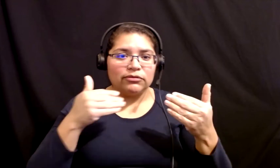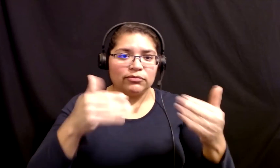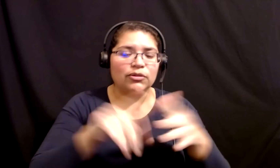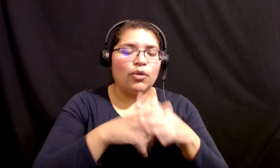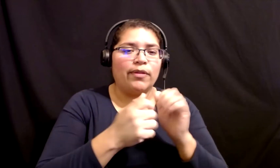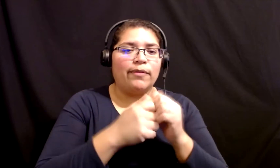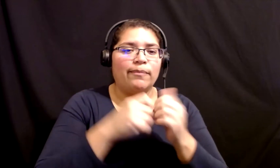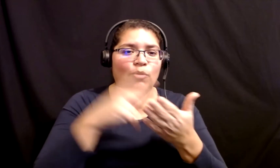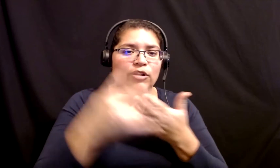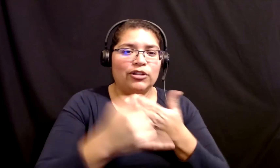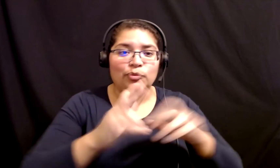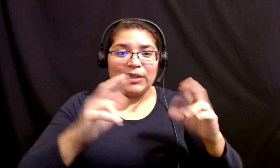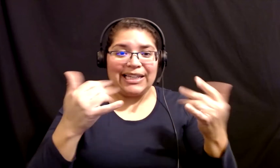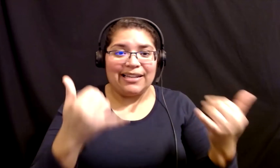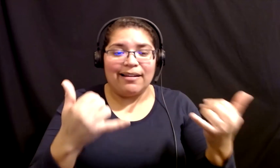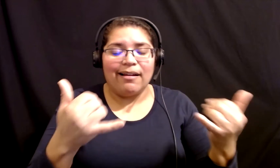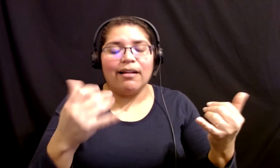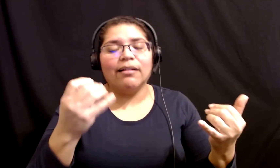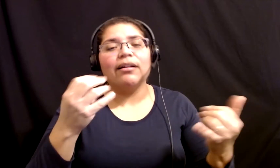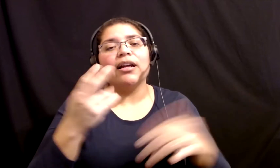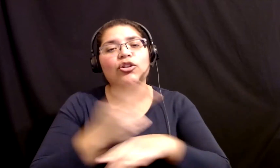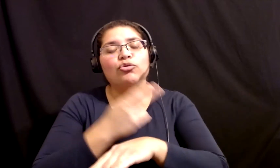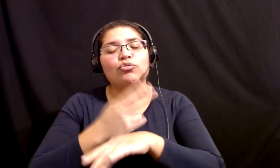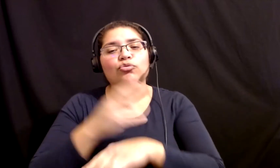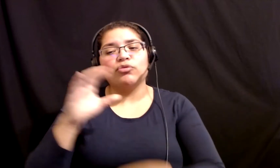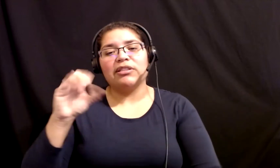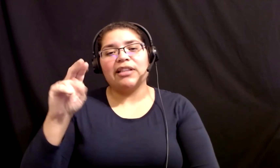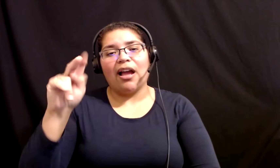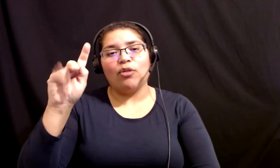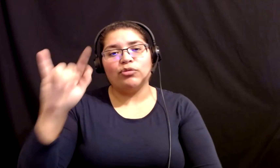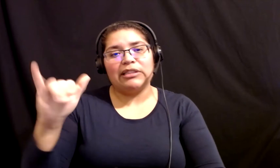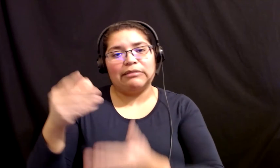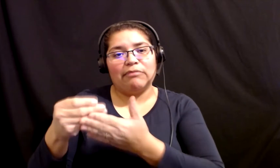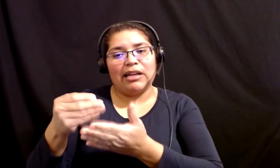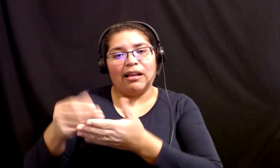use the county money that's freed up